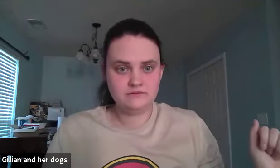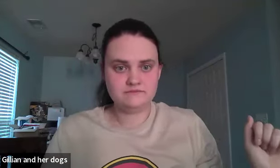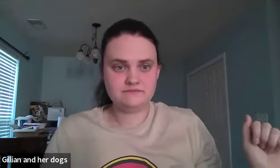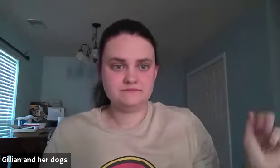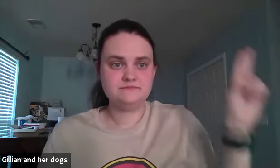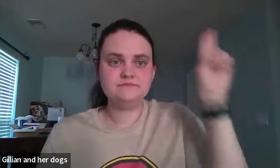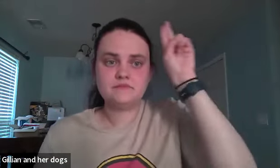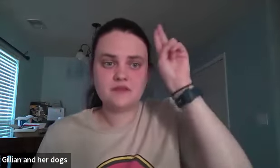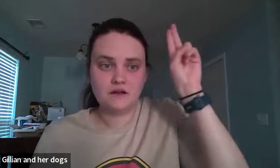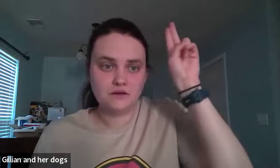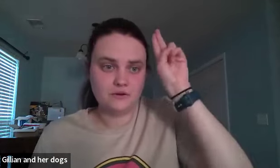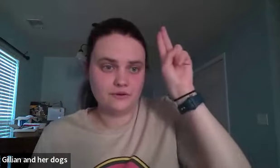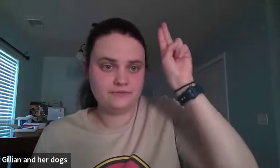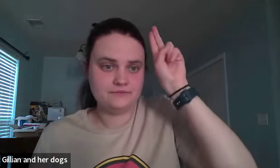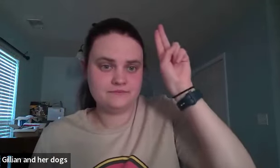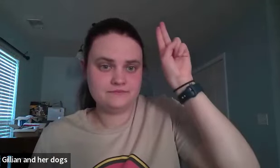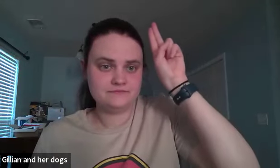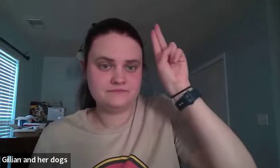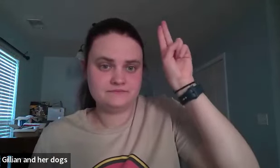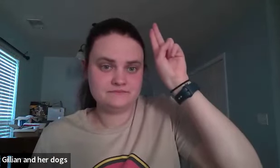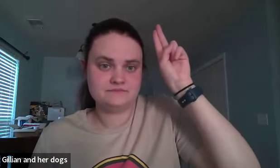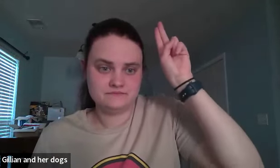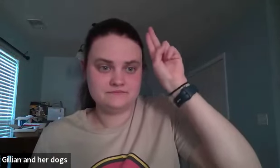Uncle, uncle.